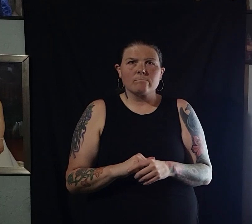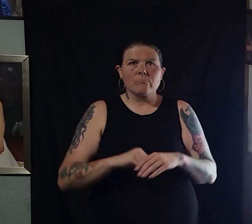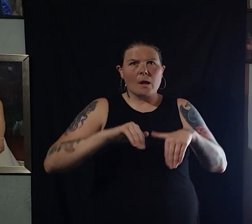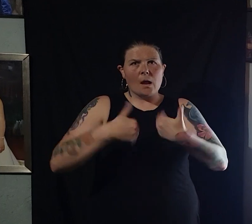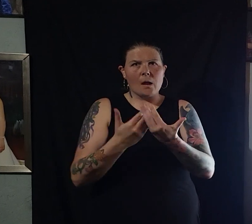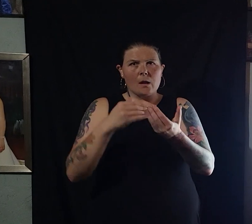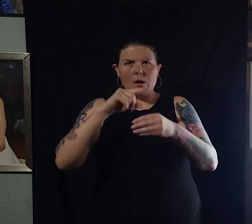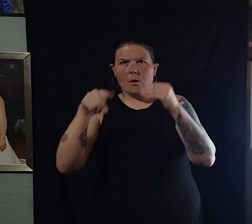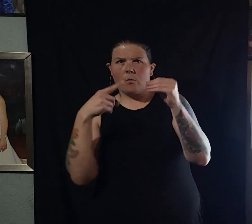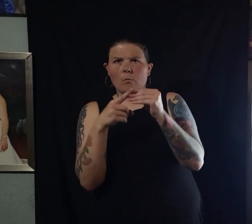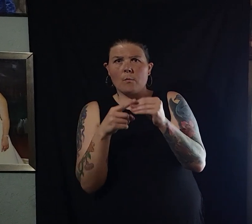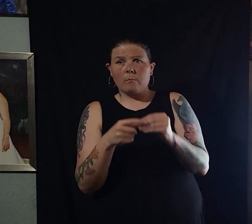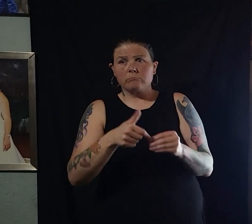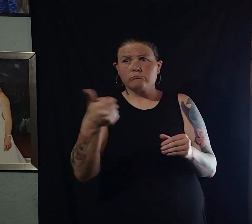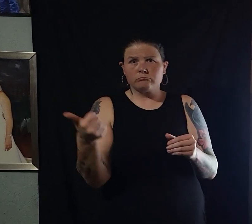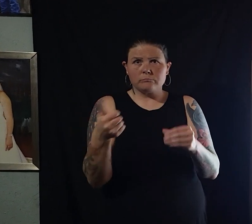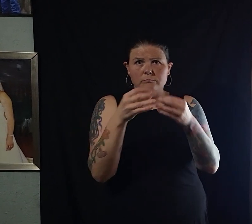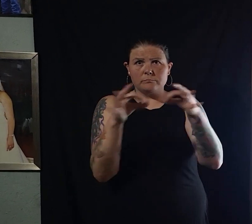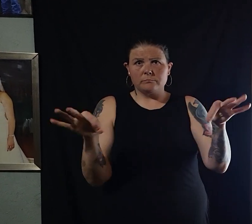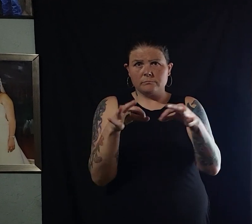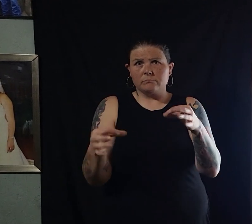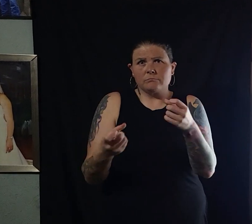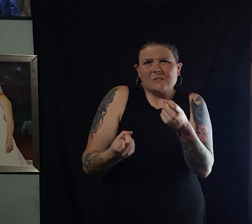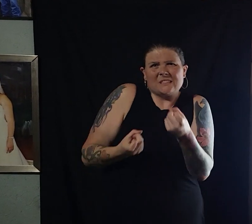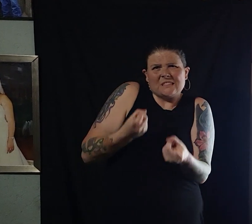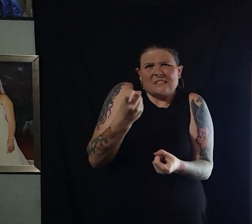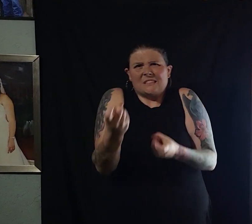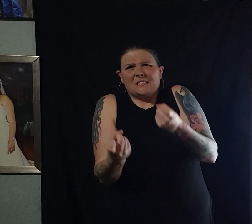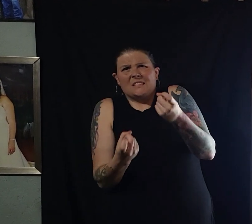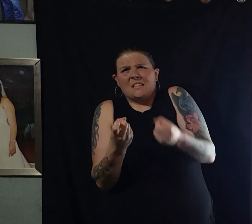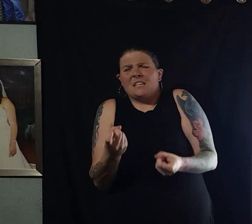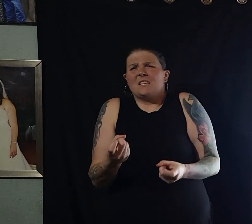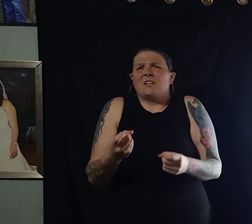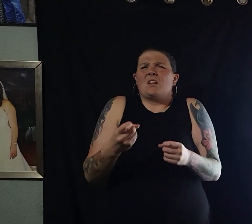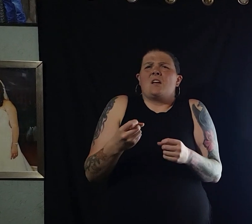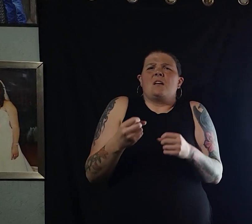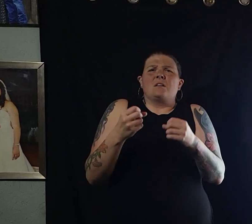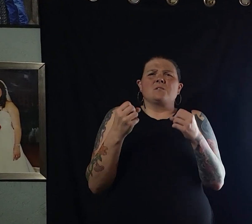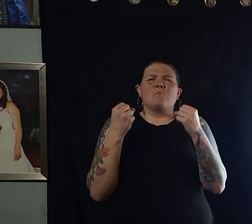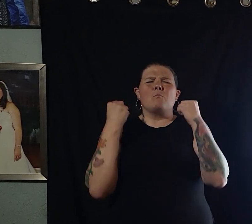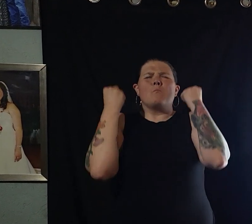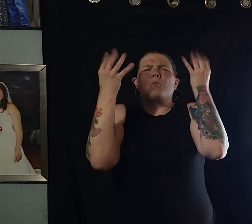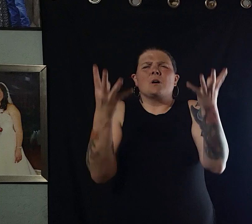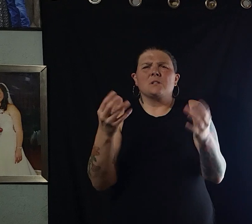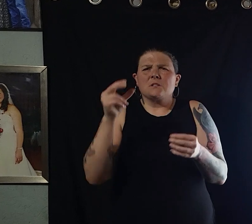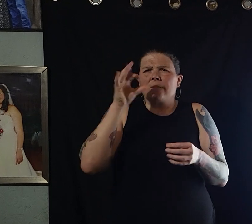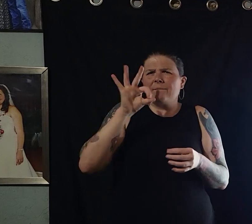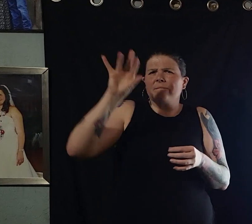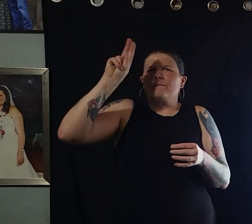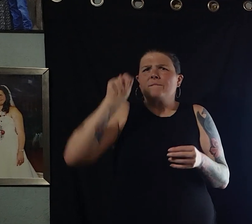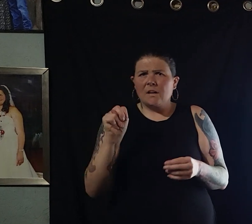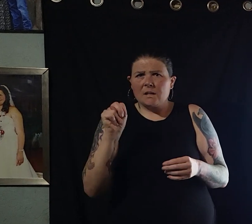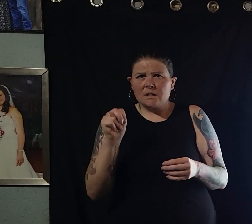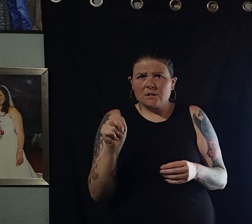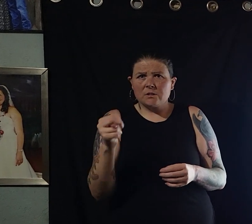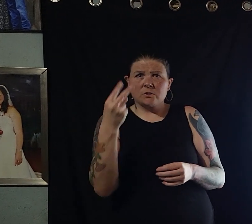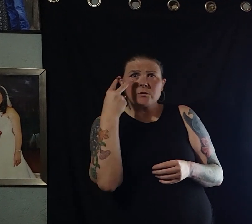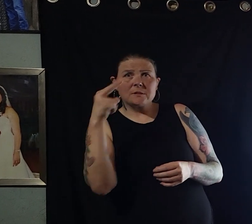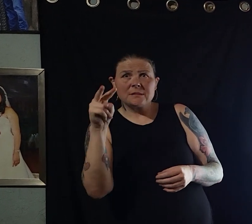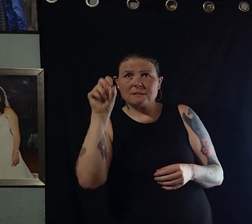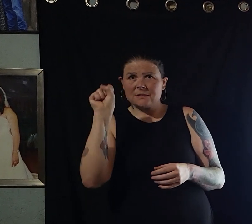How about this sentence? Skiing is so much fun. The S